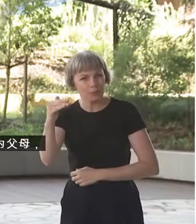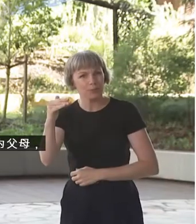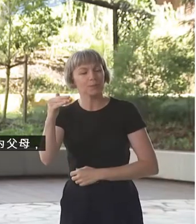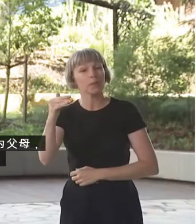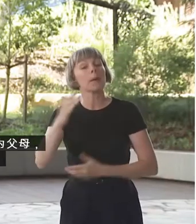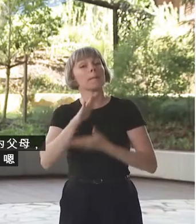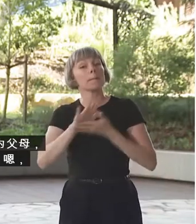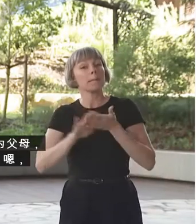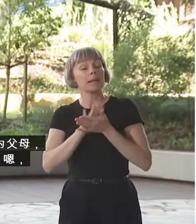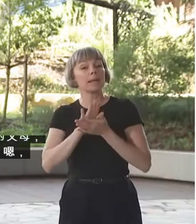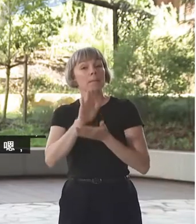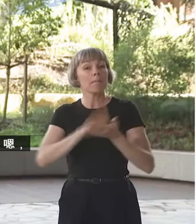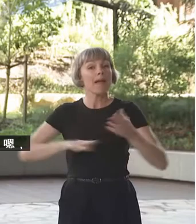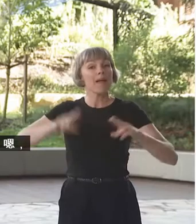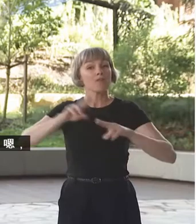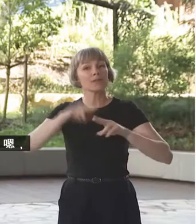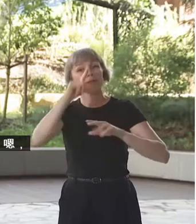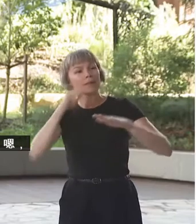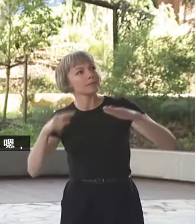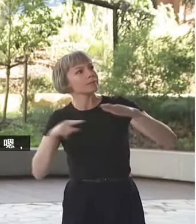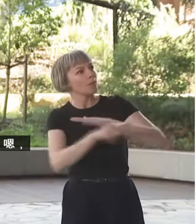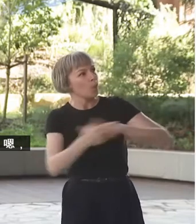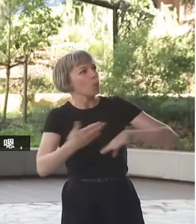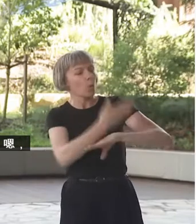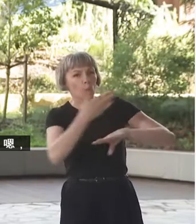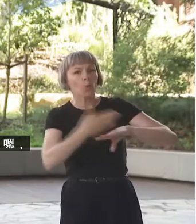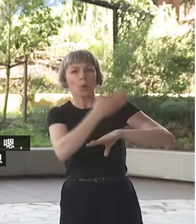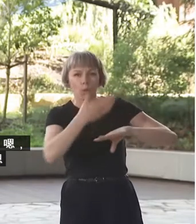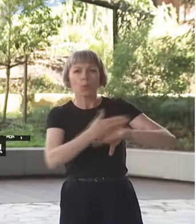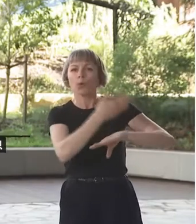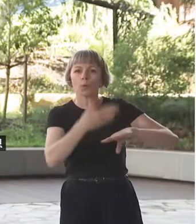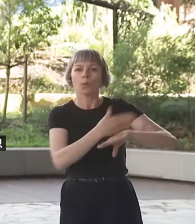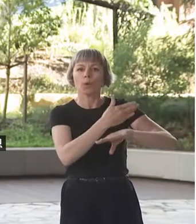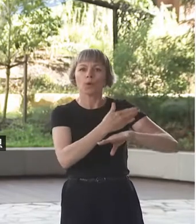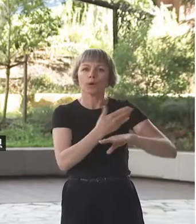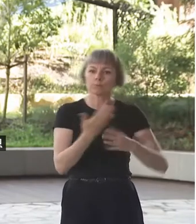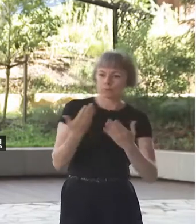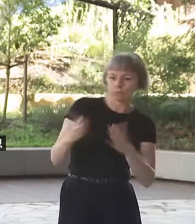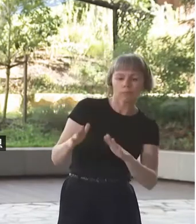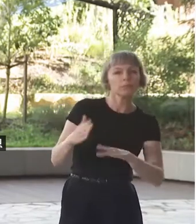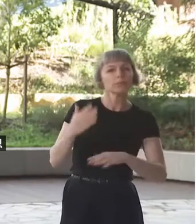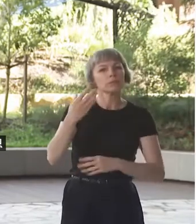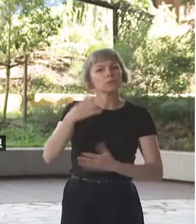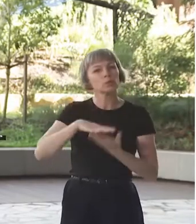move through this year, parents can be back in the workforce. The